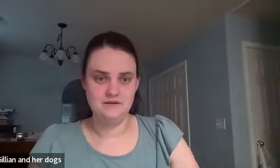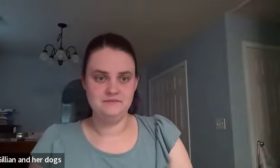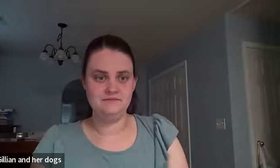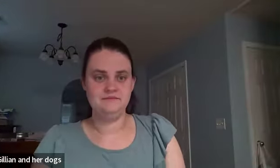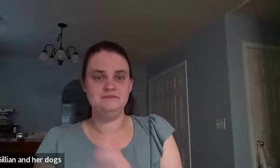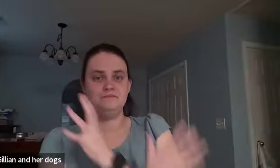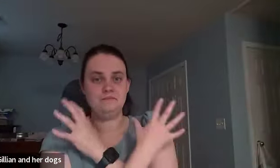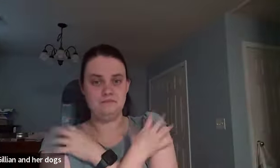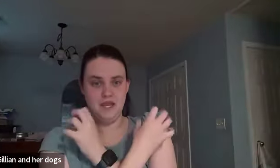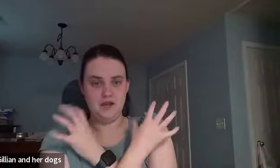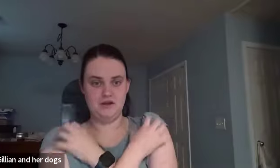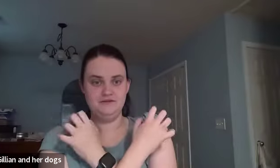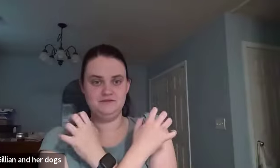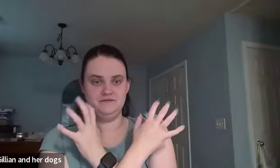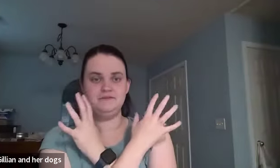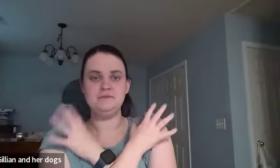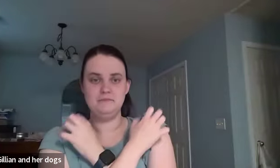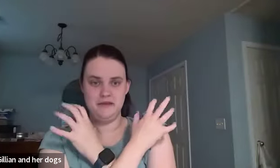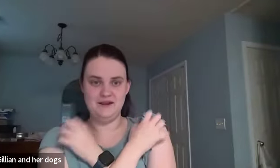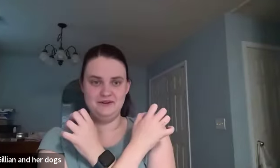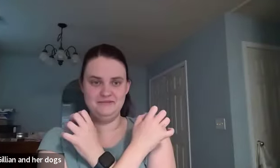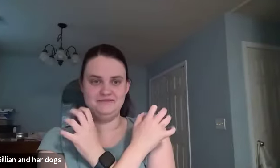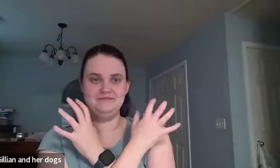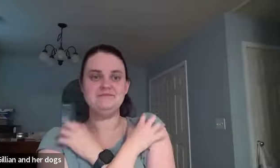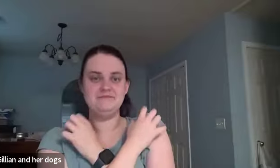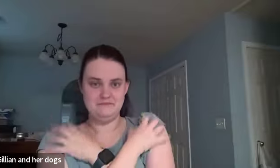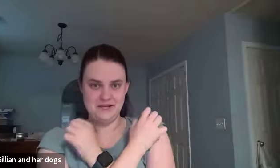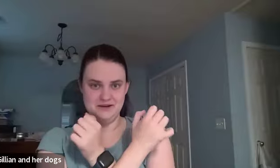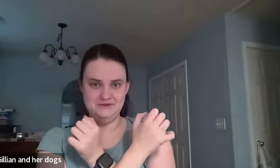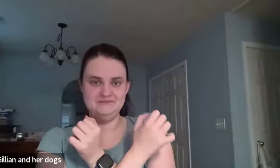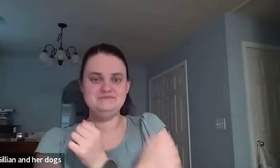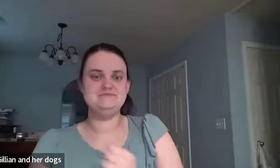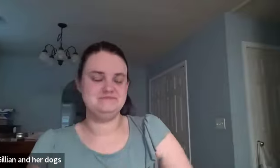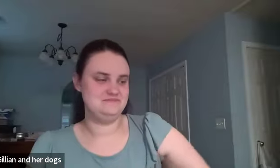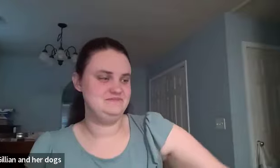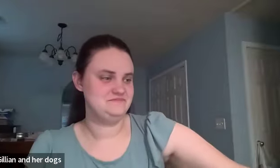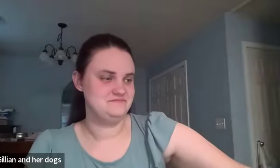Bear, bear, bear, bear.